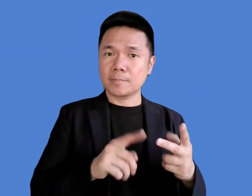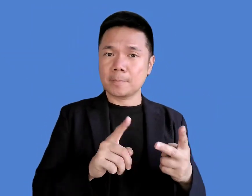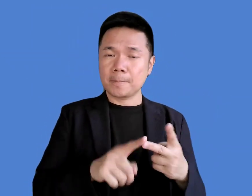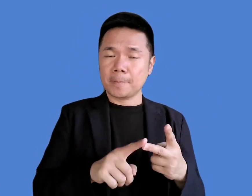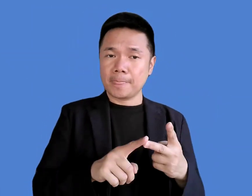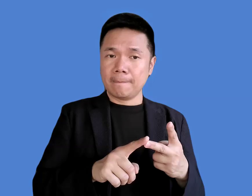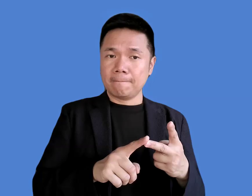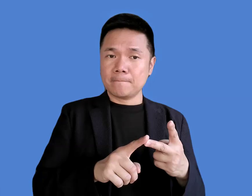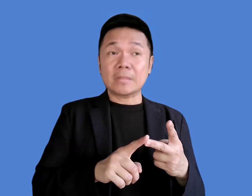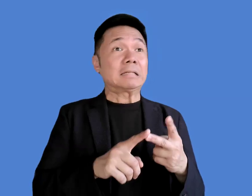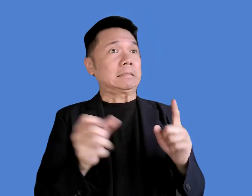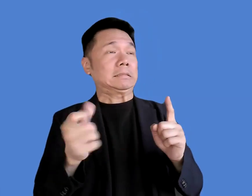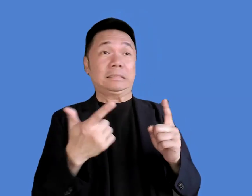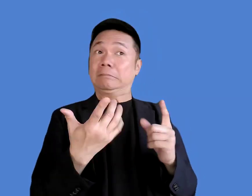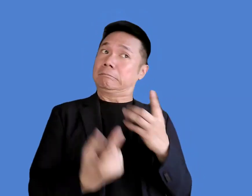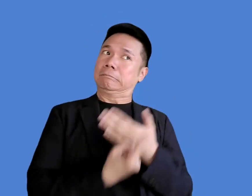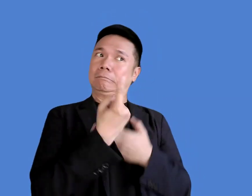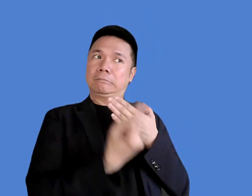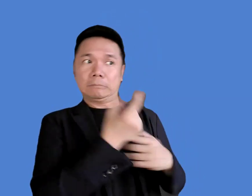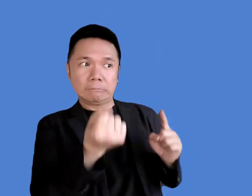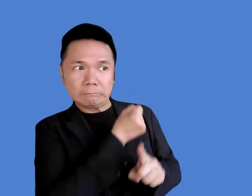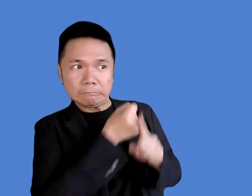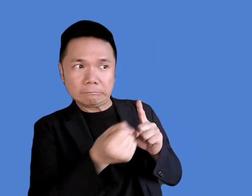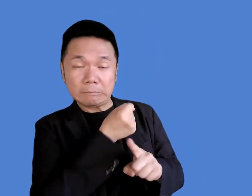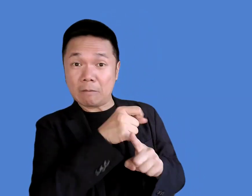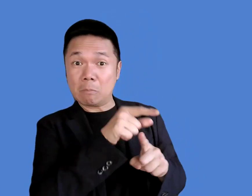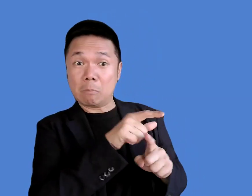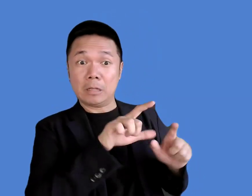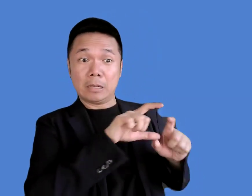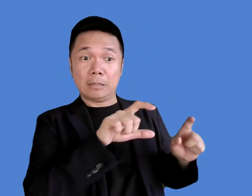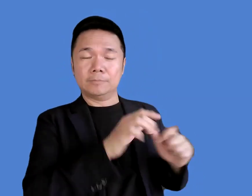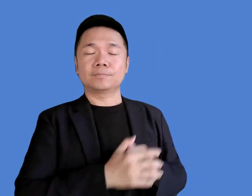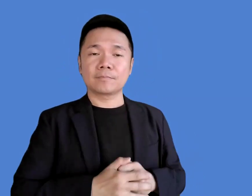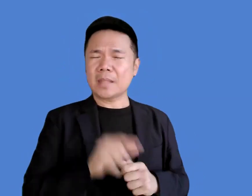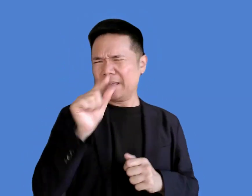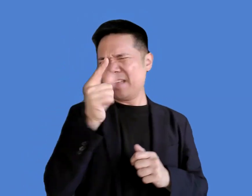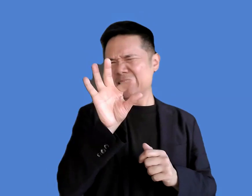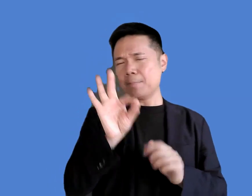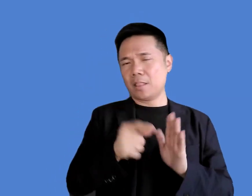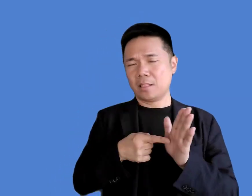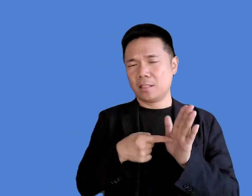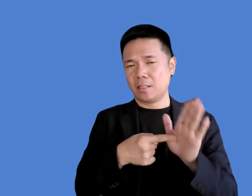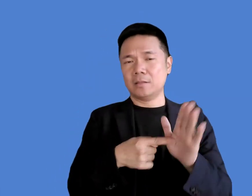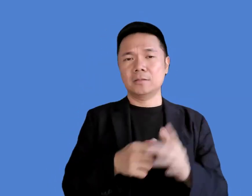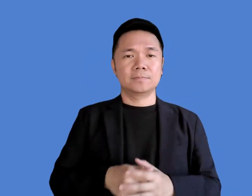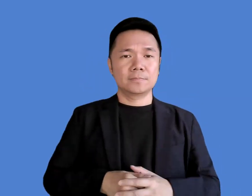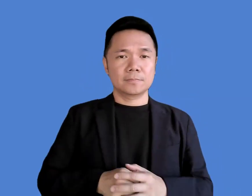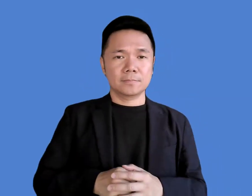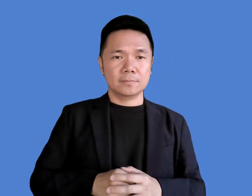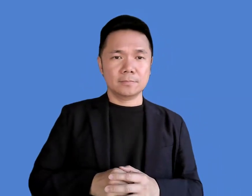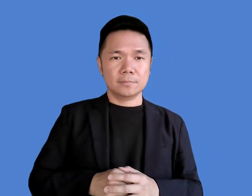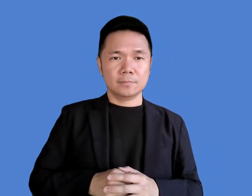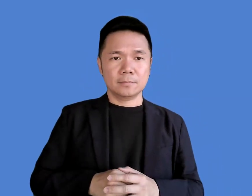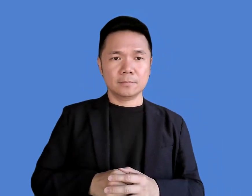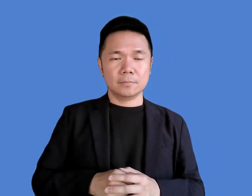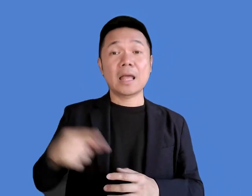many incidents have been reported in the workplace. So I'll give you a bit of an example in the work we do in London versus the work we